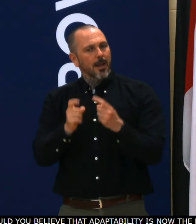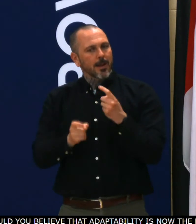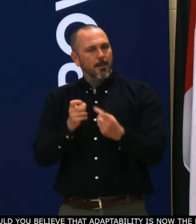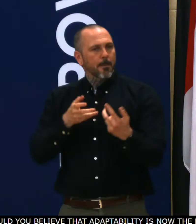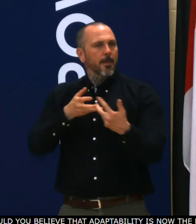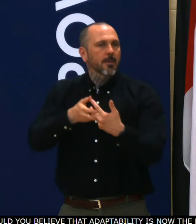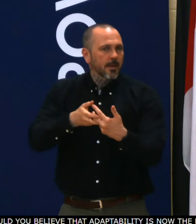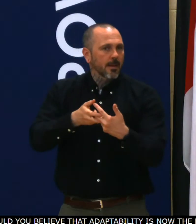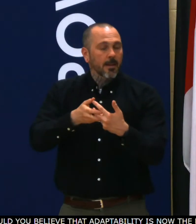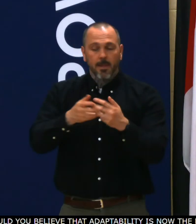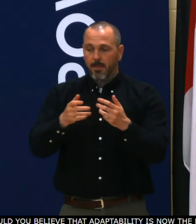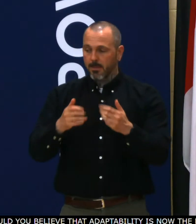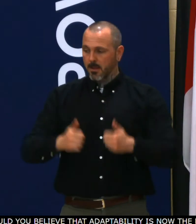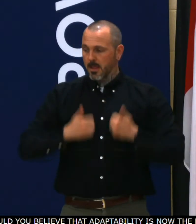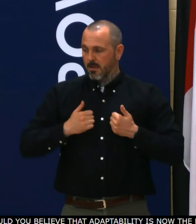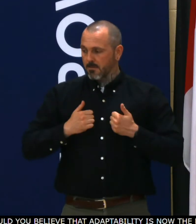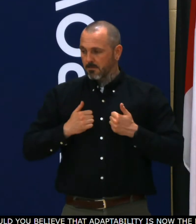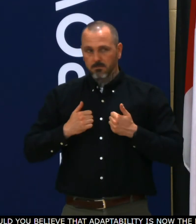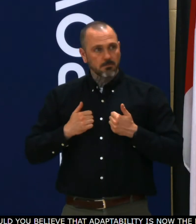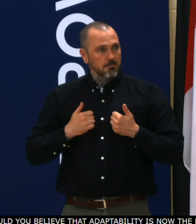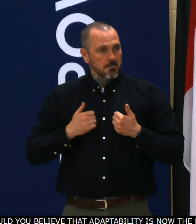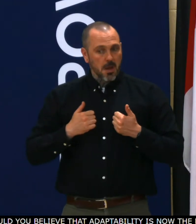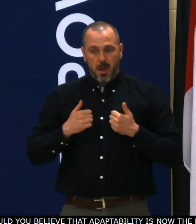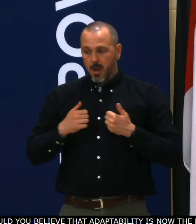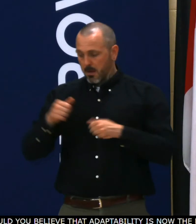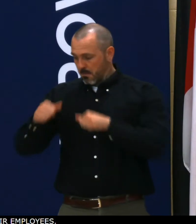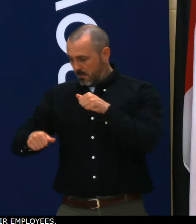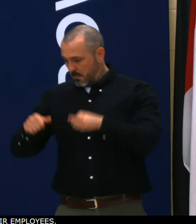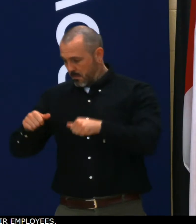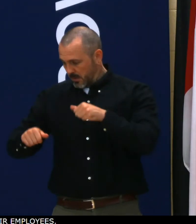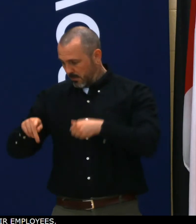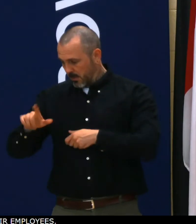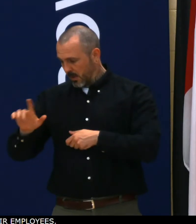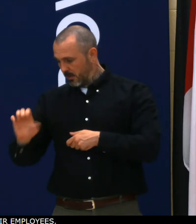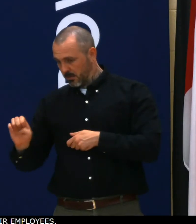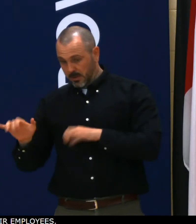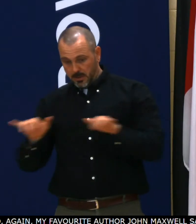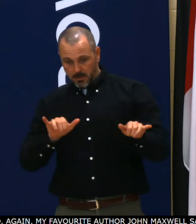puzzle. You know, when you make a puzzle, you take out the pieces, you lay them out on the